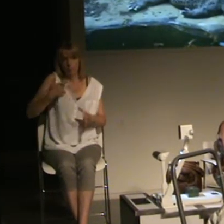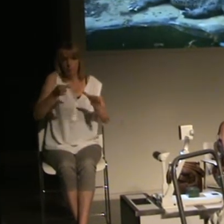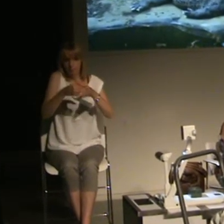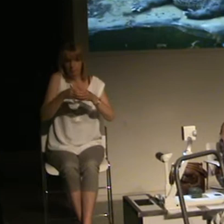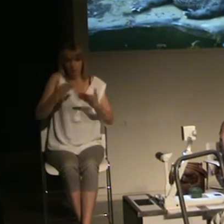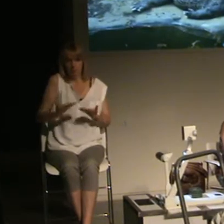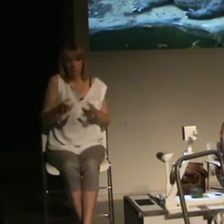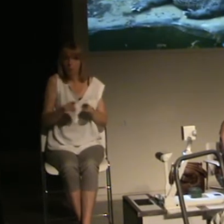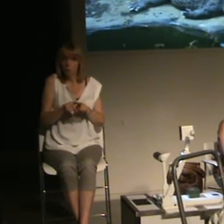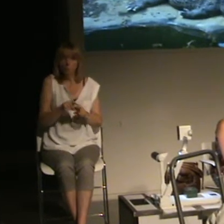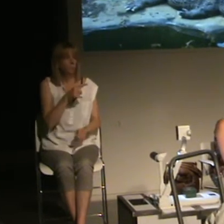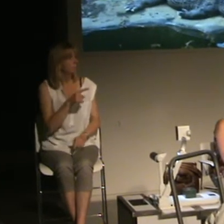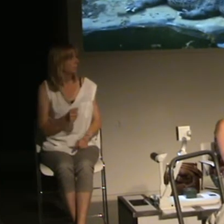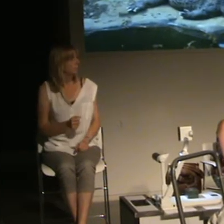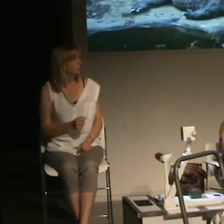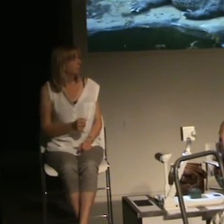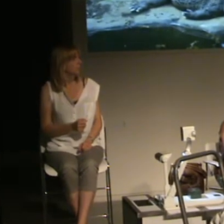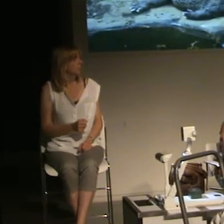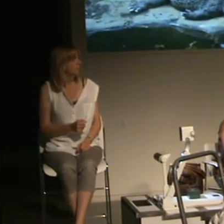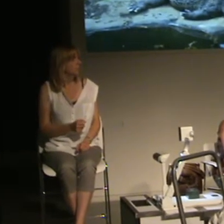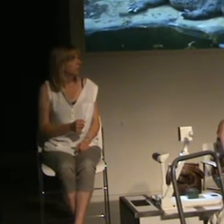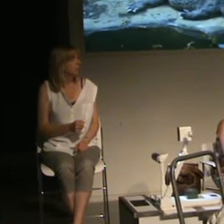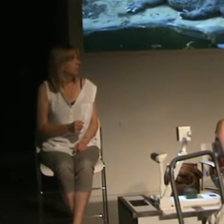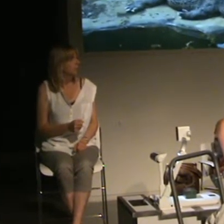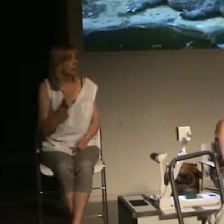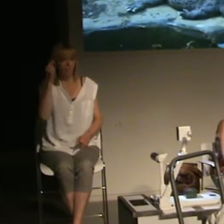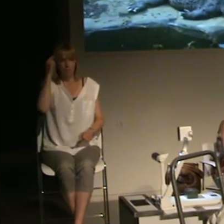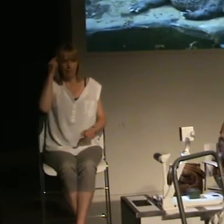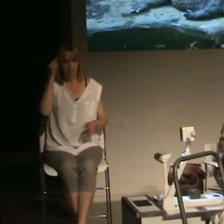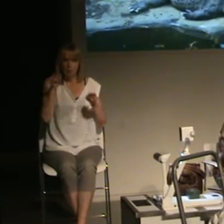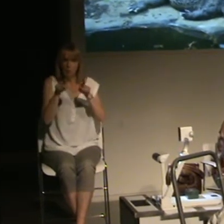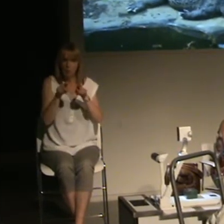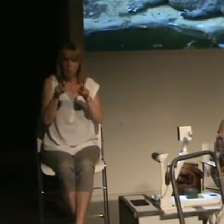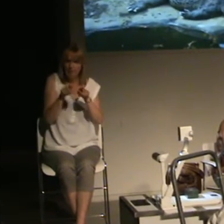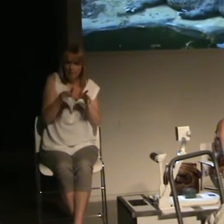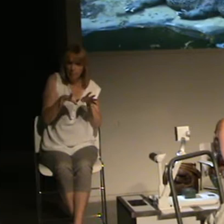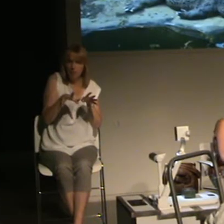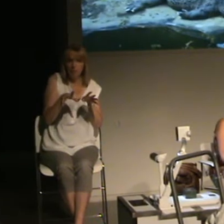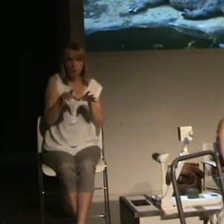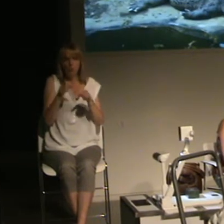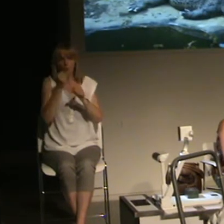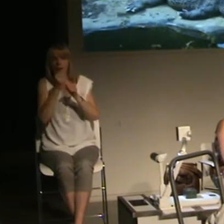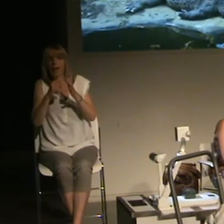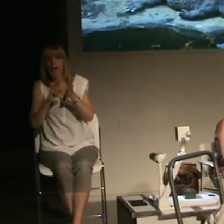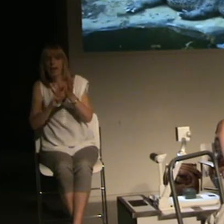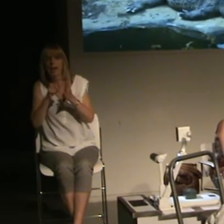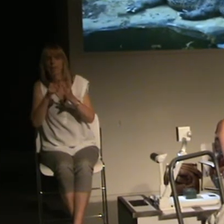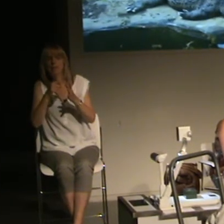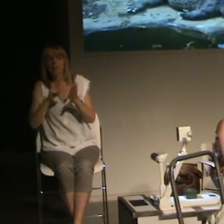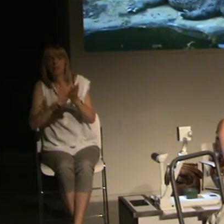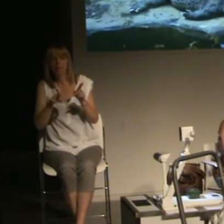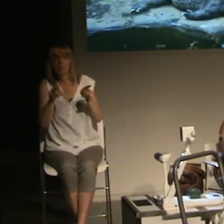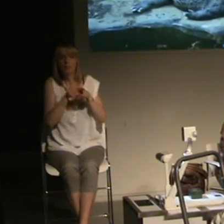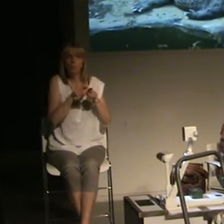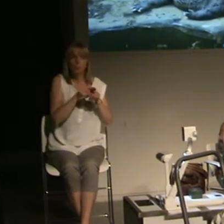And when you look at them, their skull looks like halfway between a gavial and a crocodile. And people are still arguing about which one of those